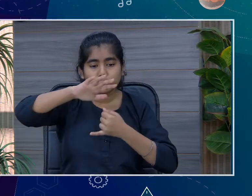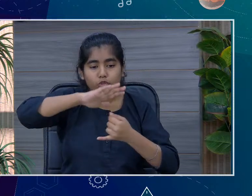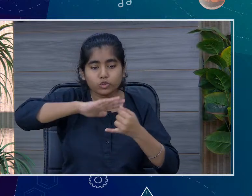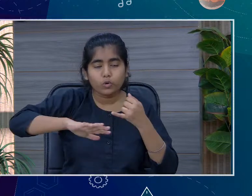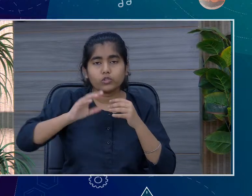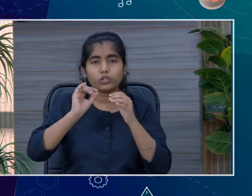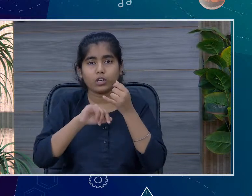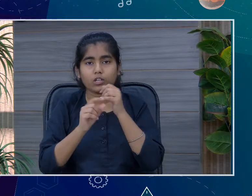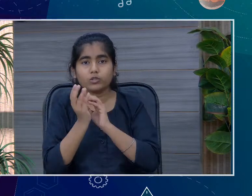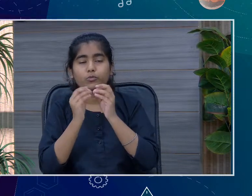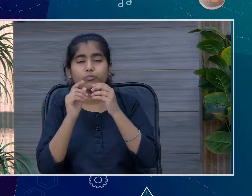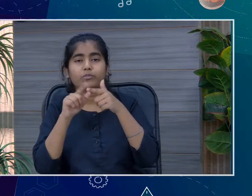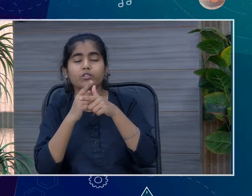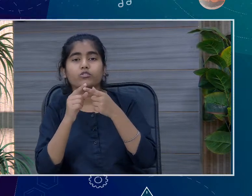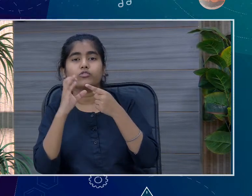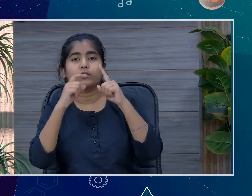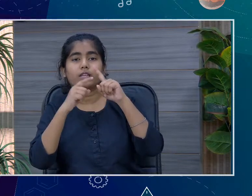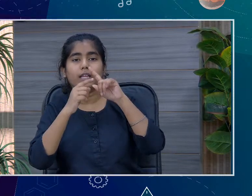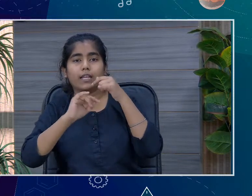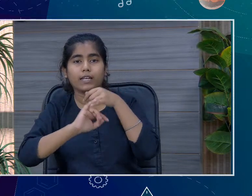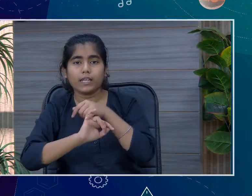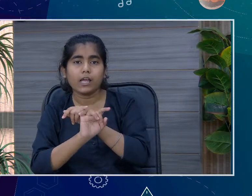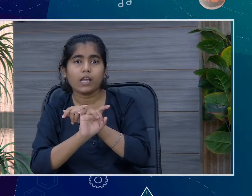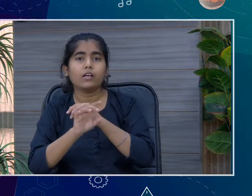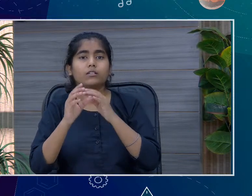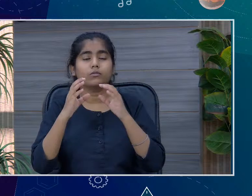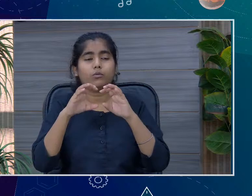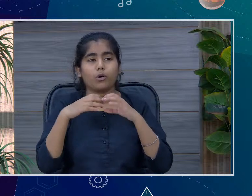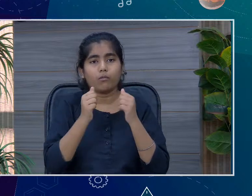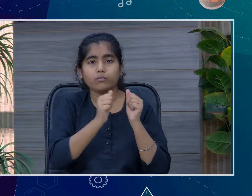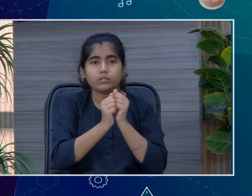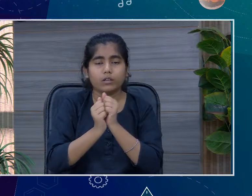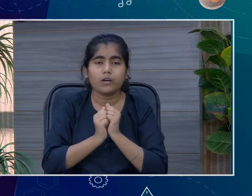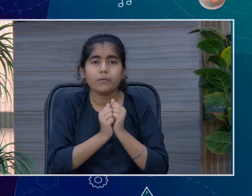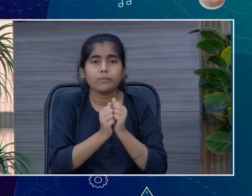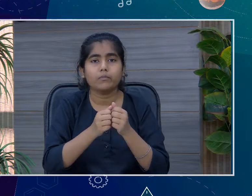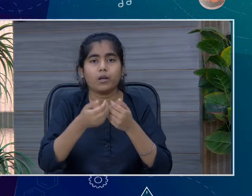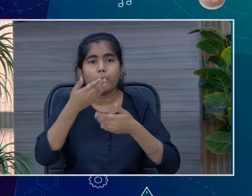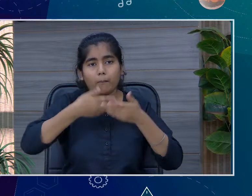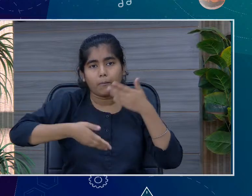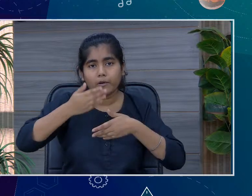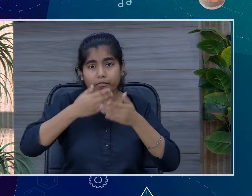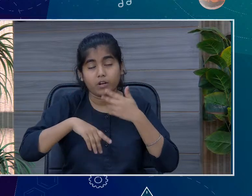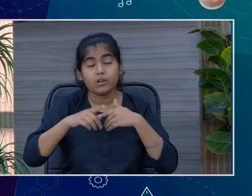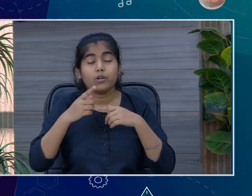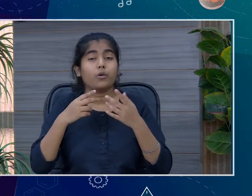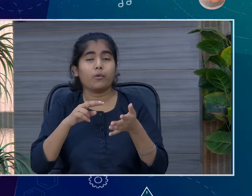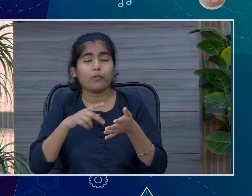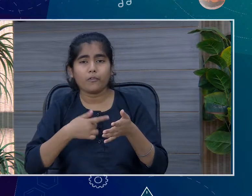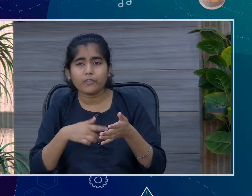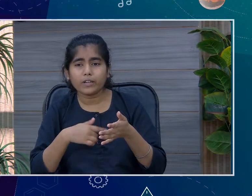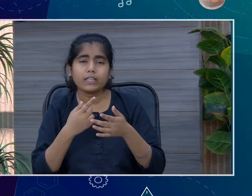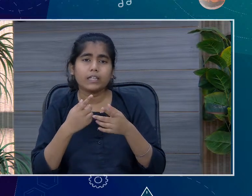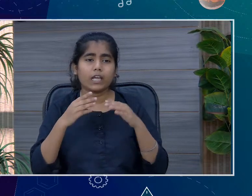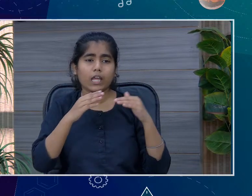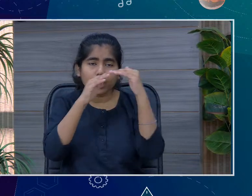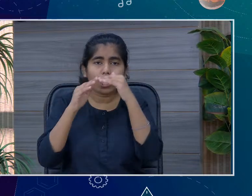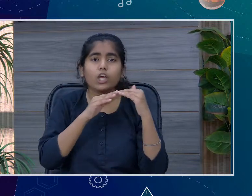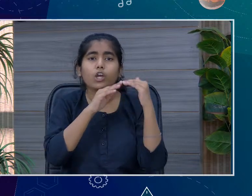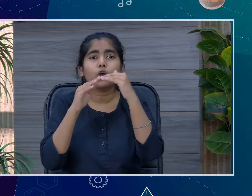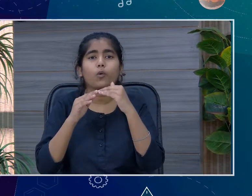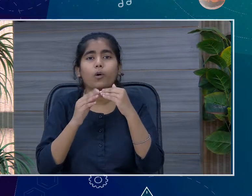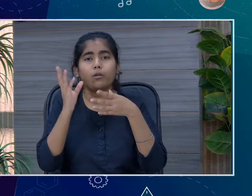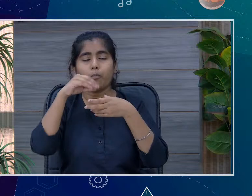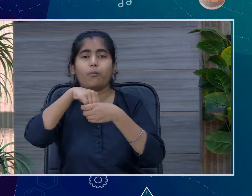deaf children in the classroom. They feel that they are treated equally, at par, their language is respected, and therefore